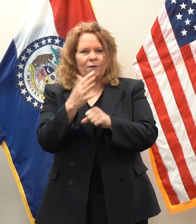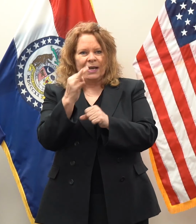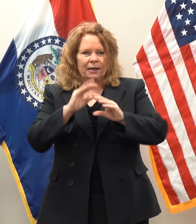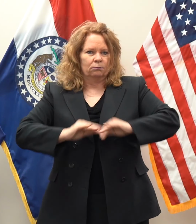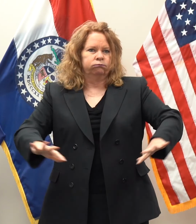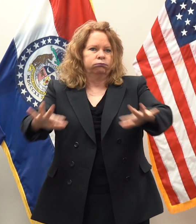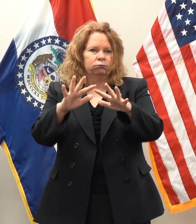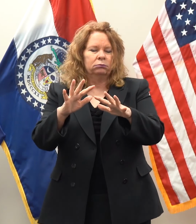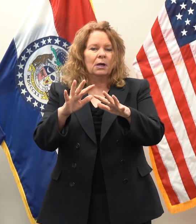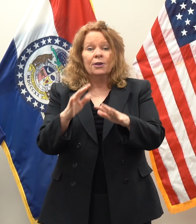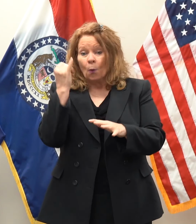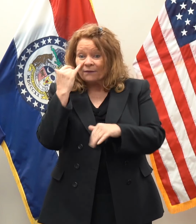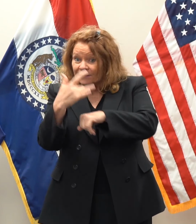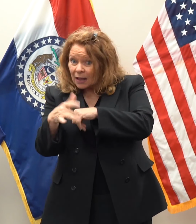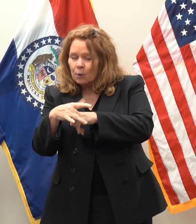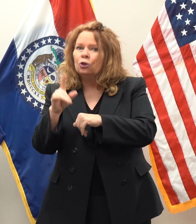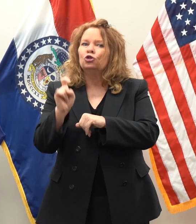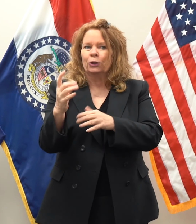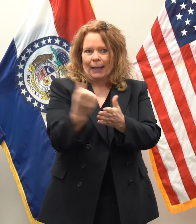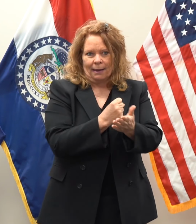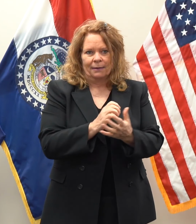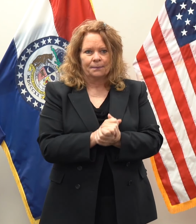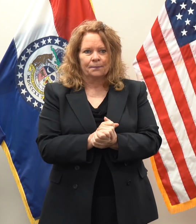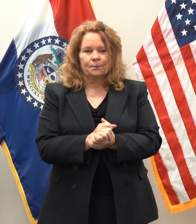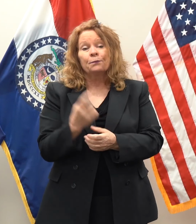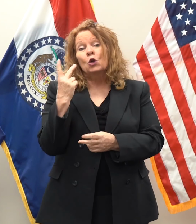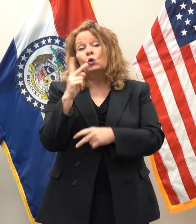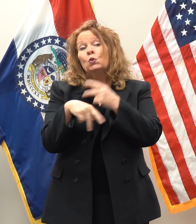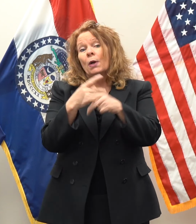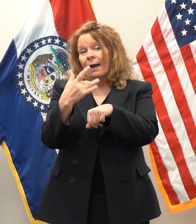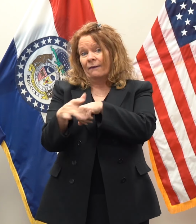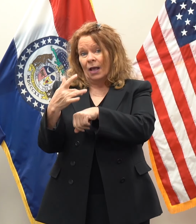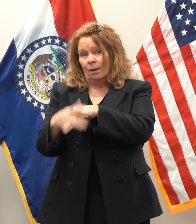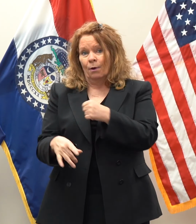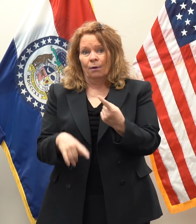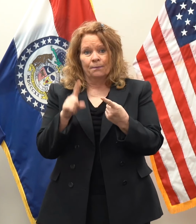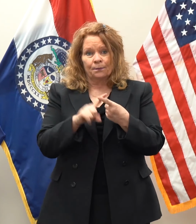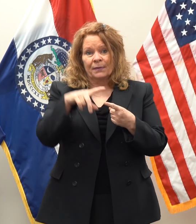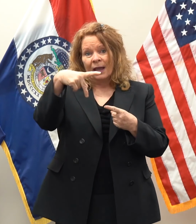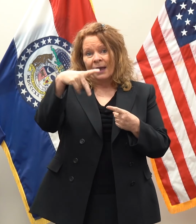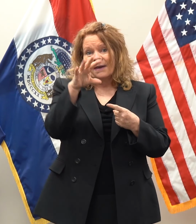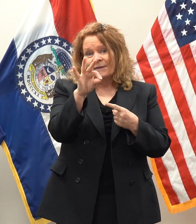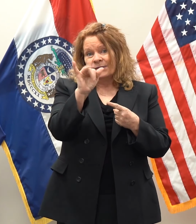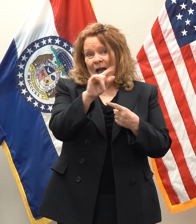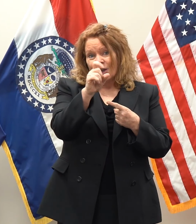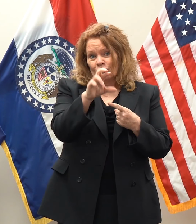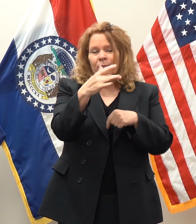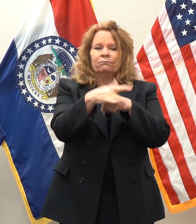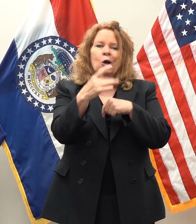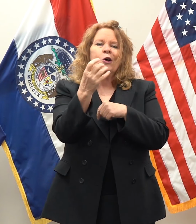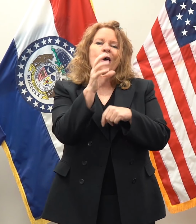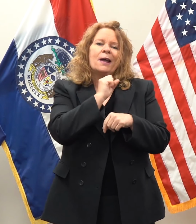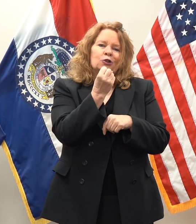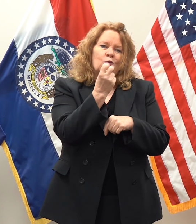who is eligible to get one. There are two brands of the new bivalent booster: Pfizer, which is approved for ages 12 and